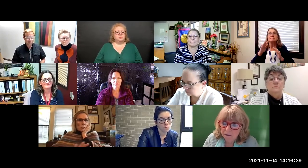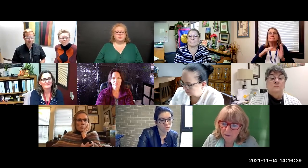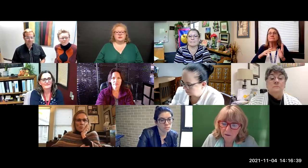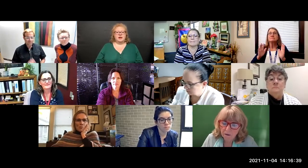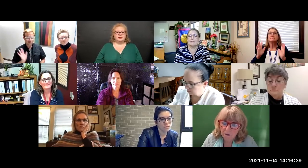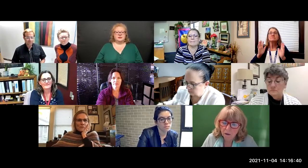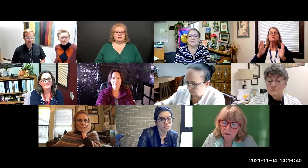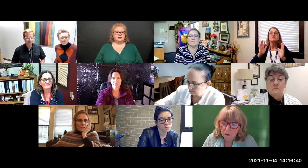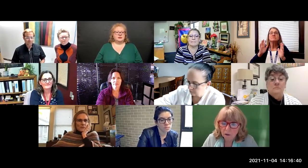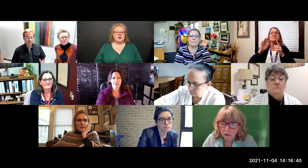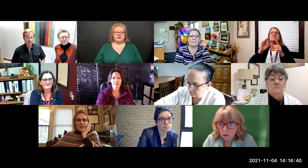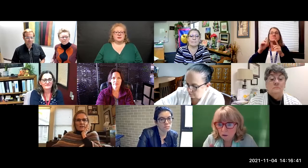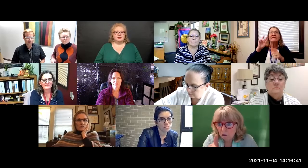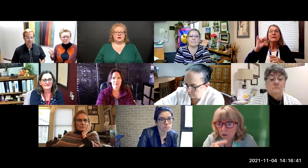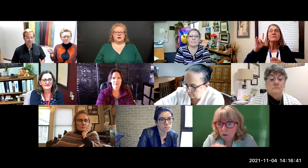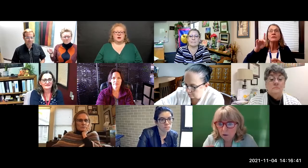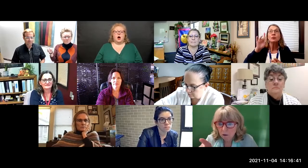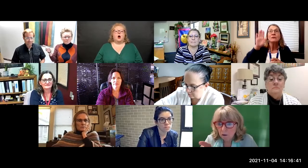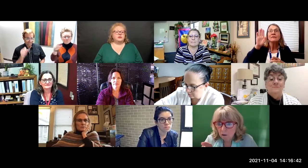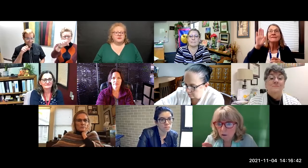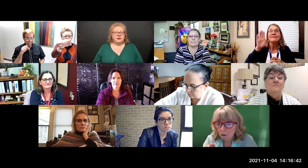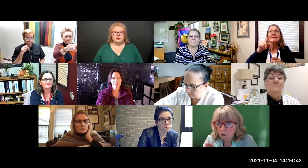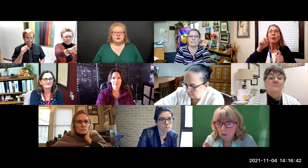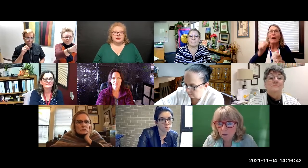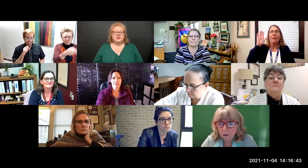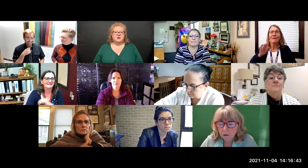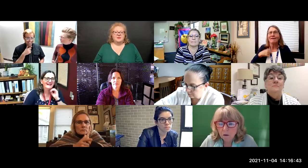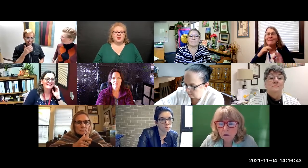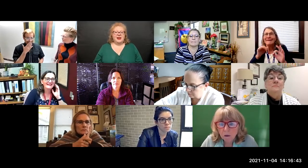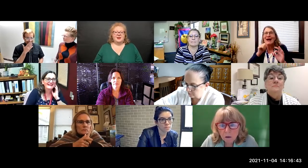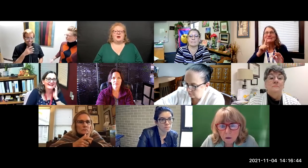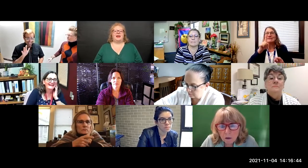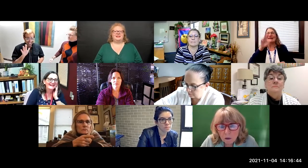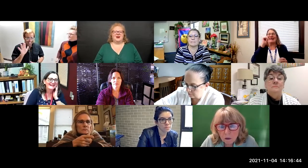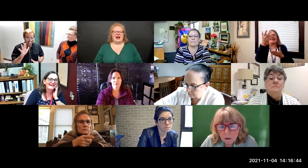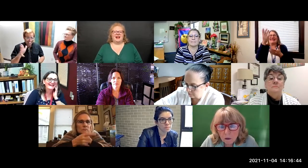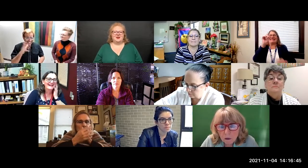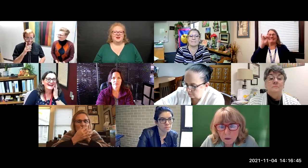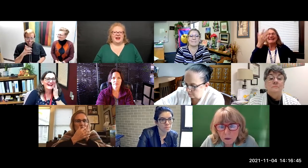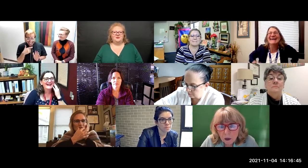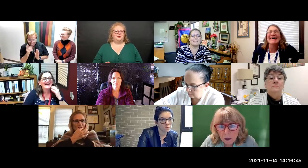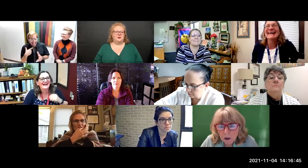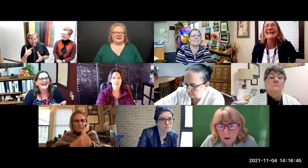Who's next? Oh, David. David, did you have your hand up? Okay, sorry, I saw your hand real